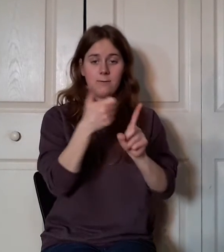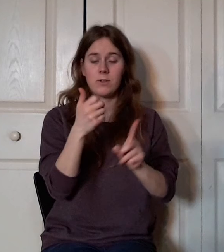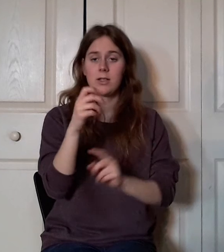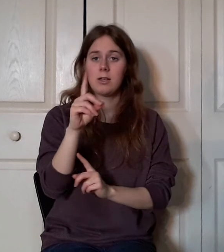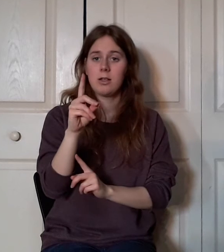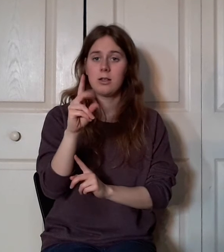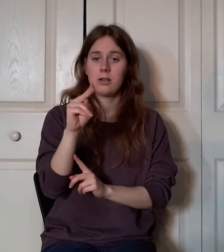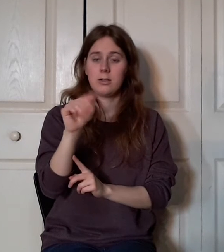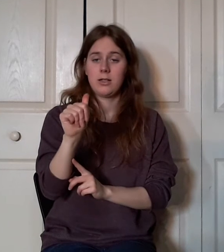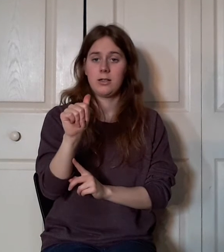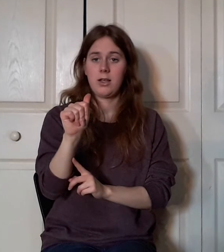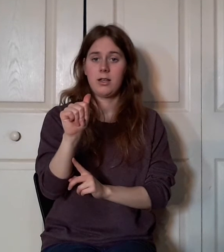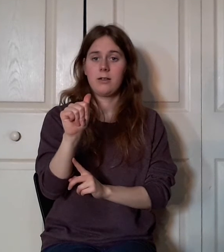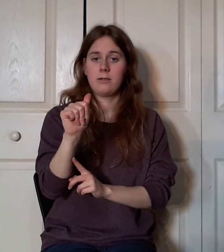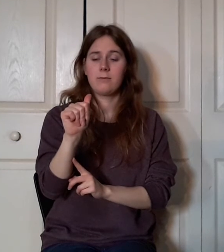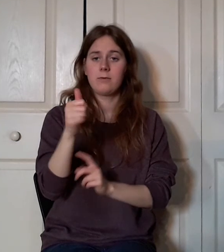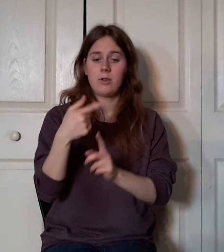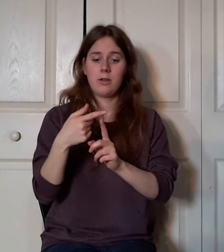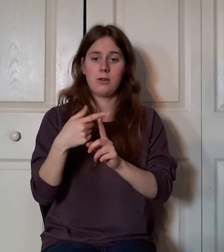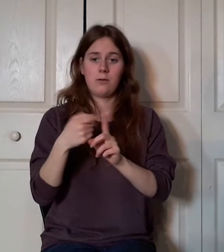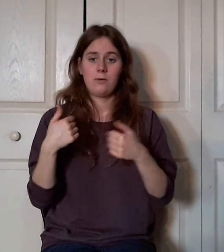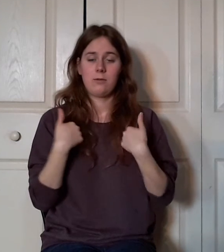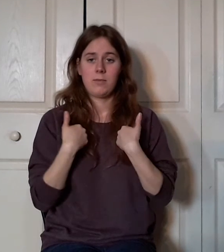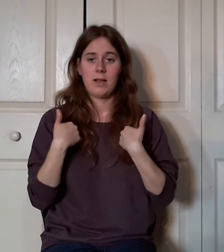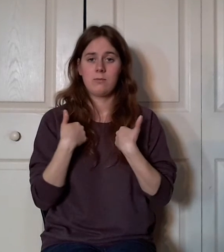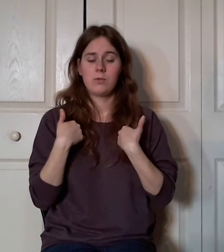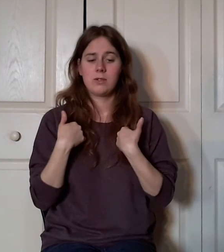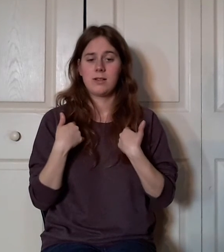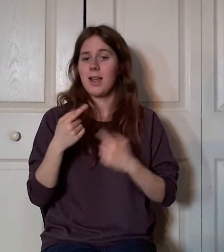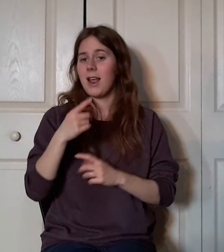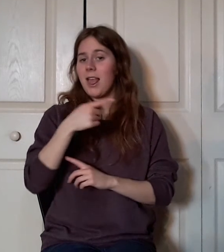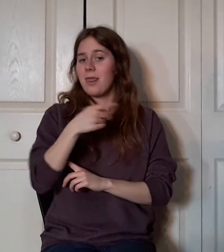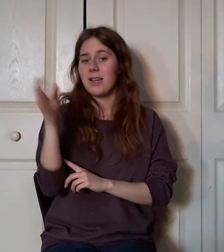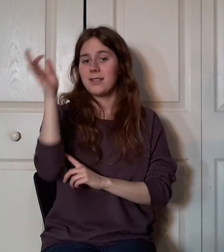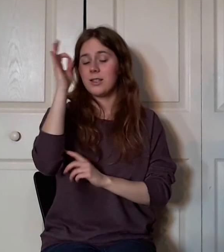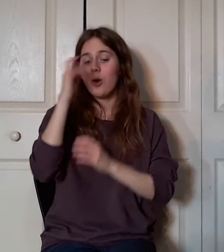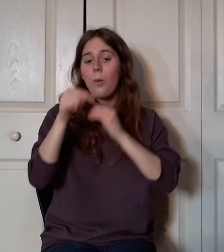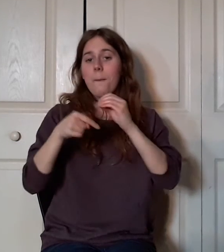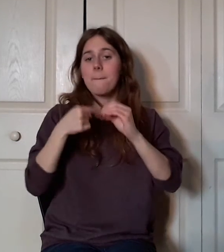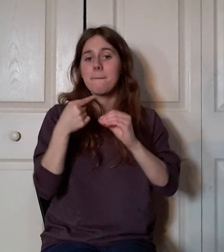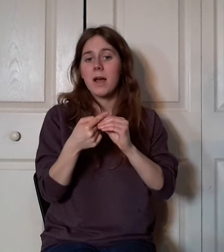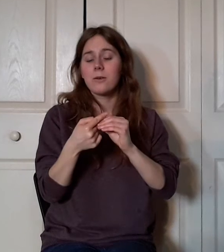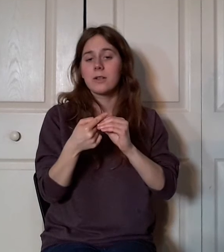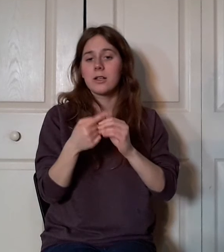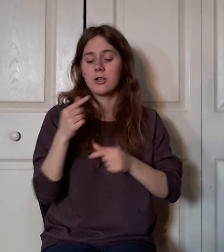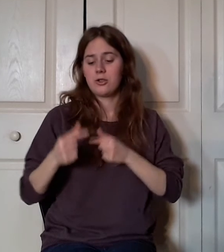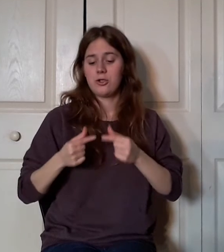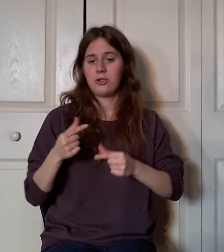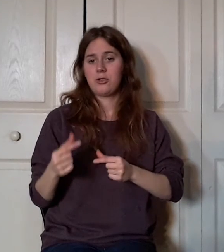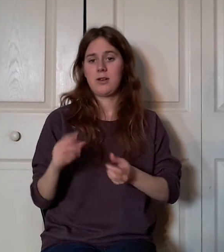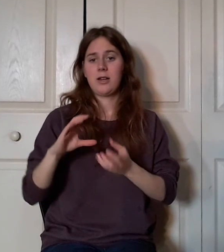one generation to another. They didn't know about the actual genetic code, but it was a form of genetic